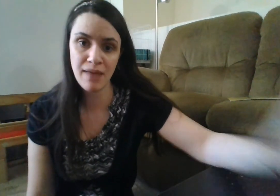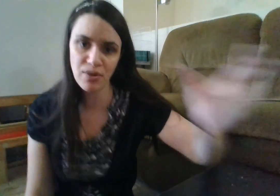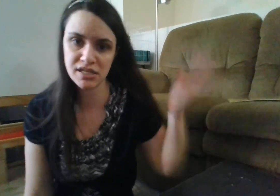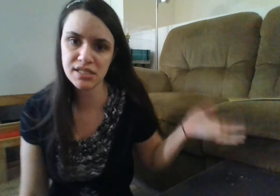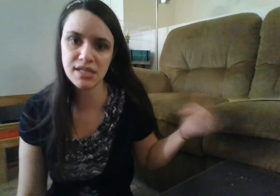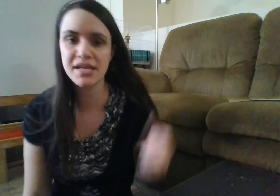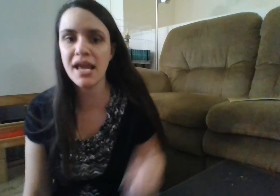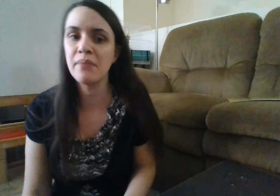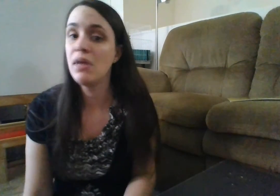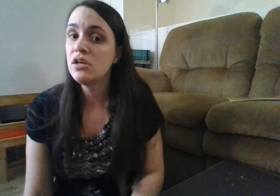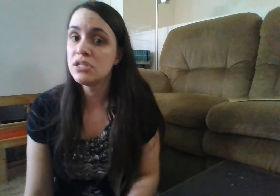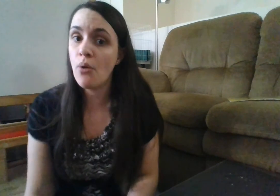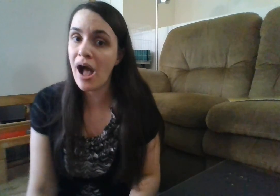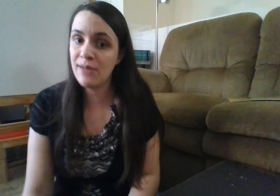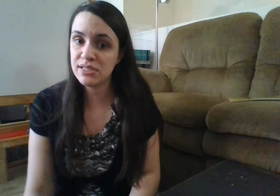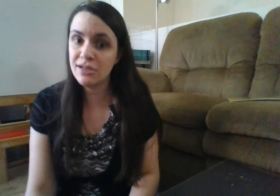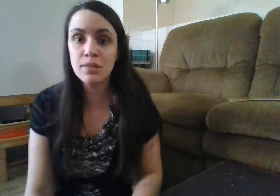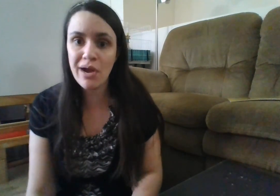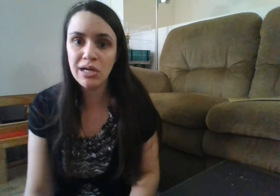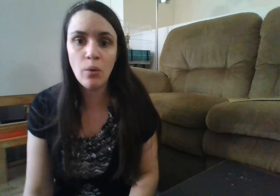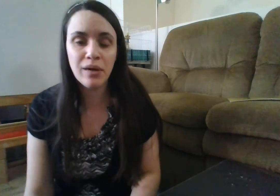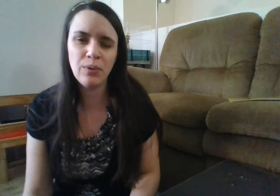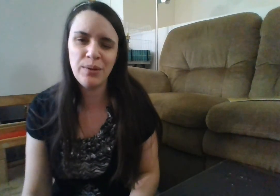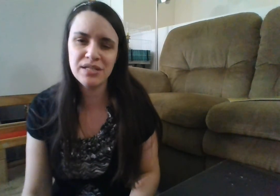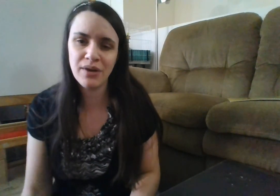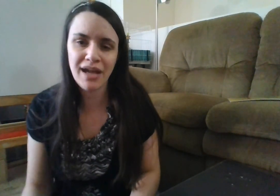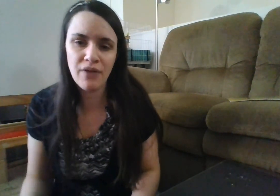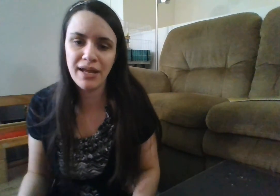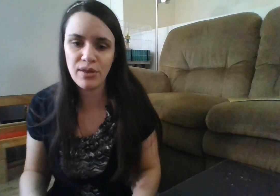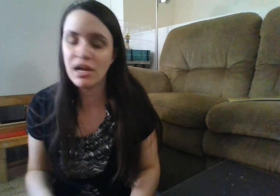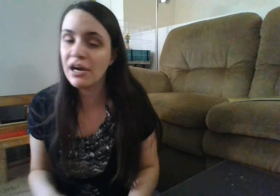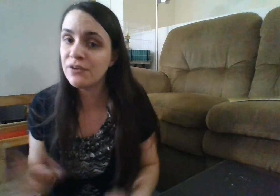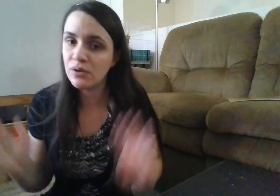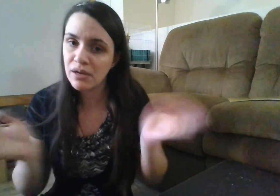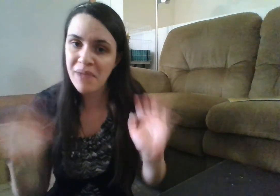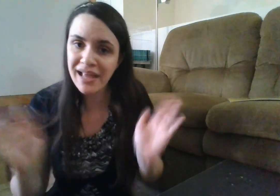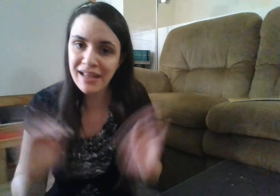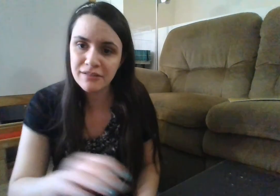practice this game. So I will see you tomorrow where we will do our counting with our food. Bye.